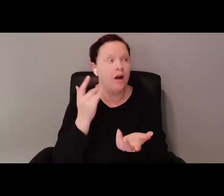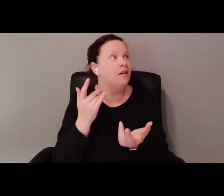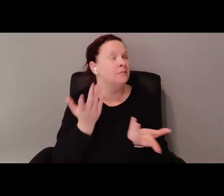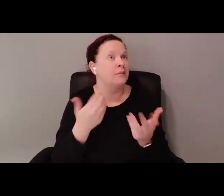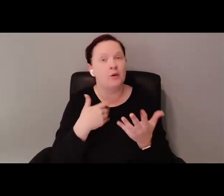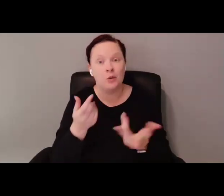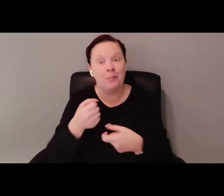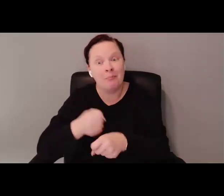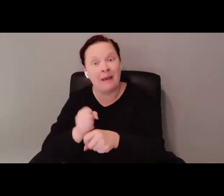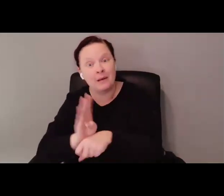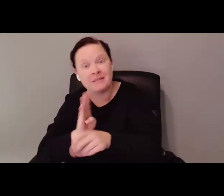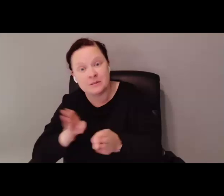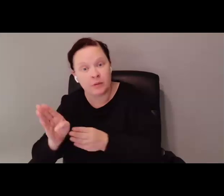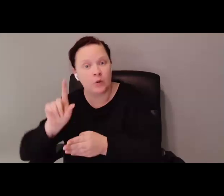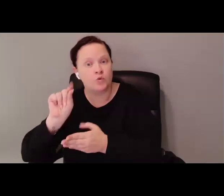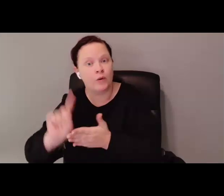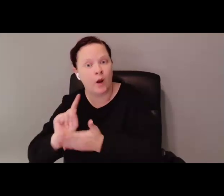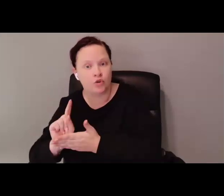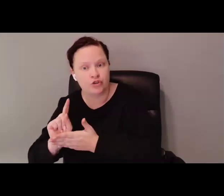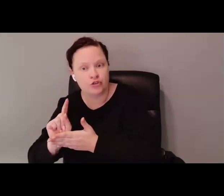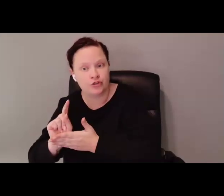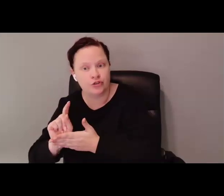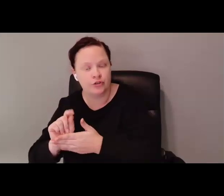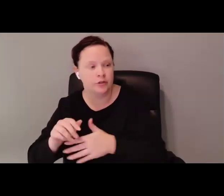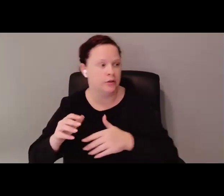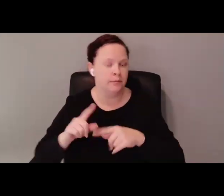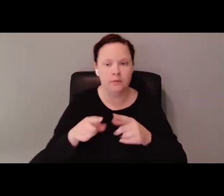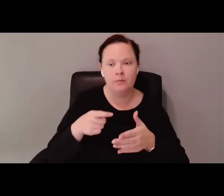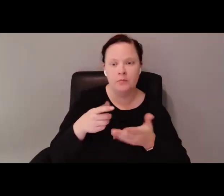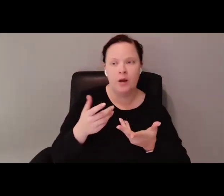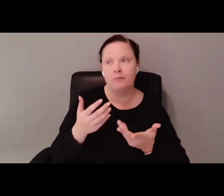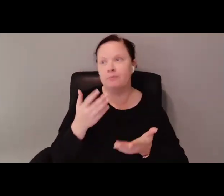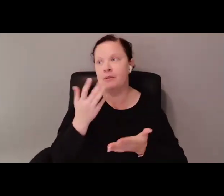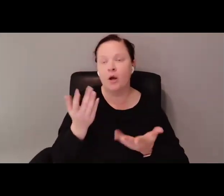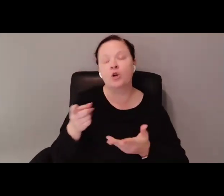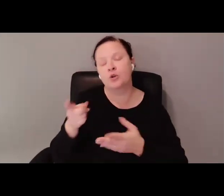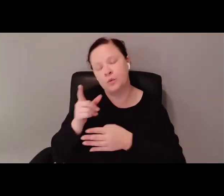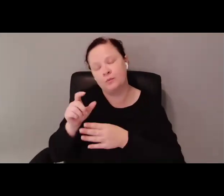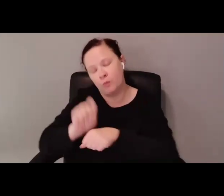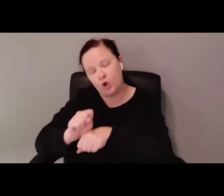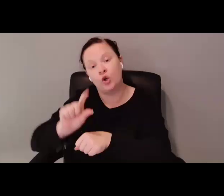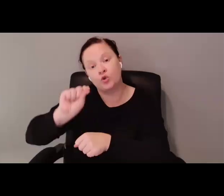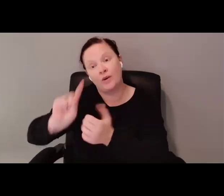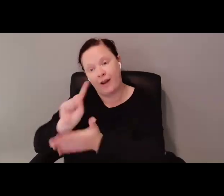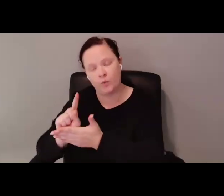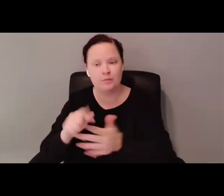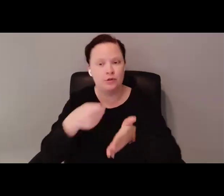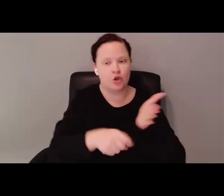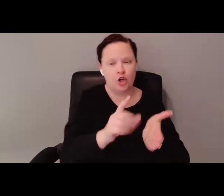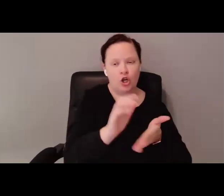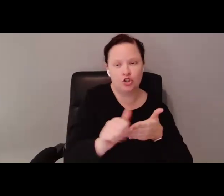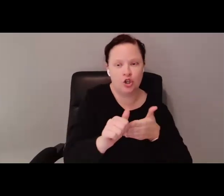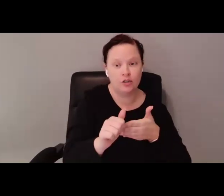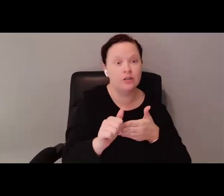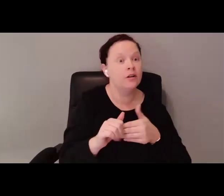making something that I'm charging $100 for instance. So I see someone in Vermont is like